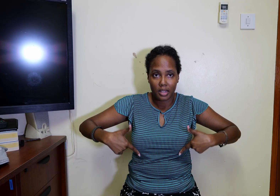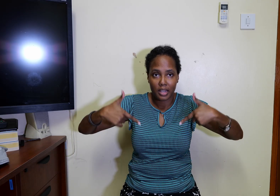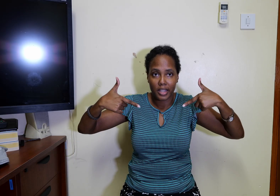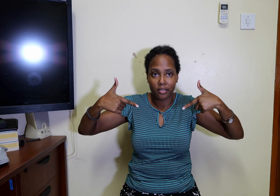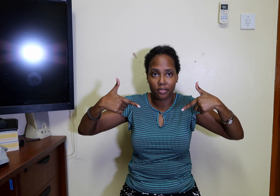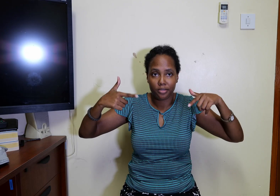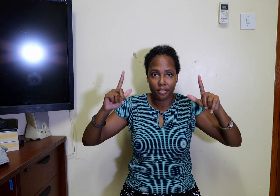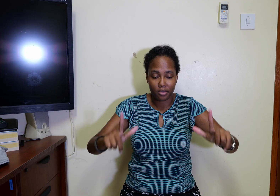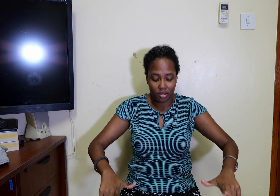Live.